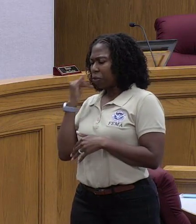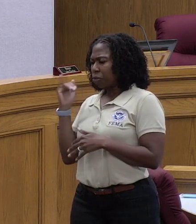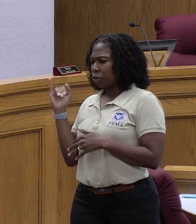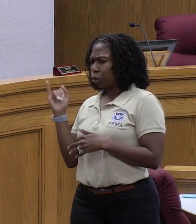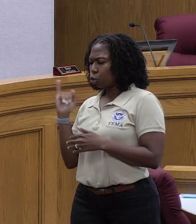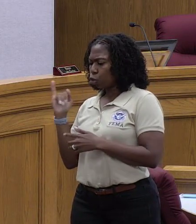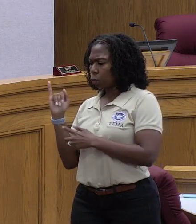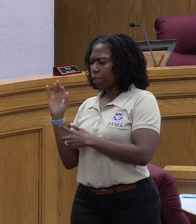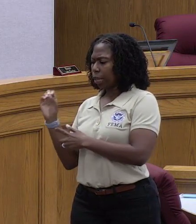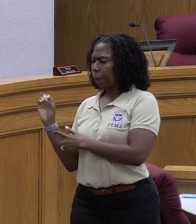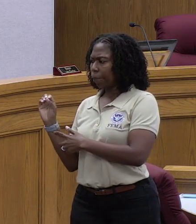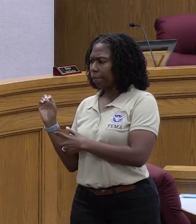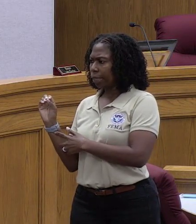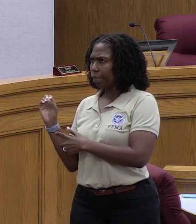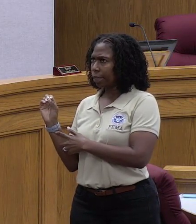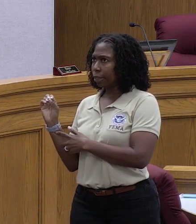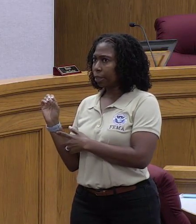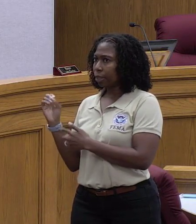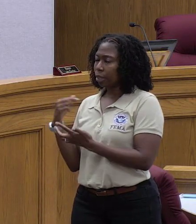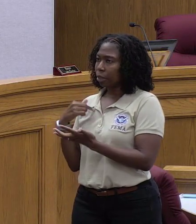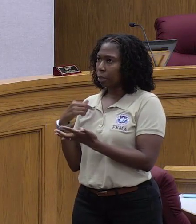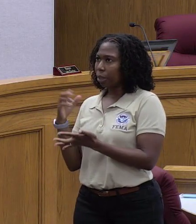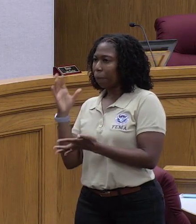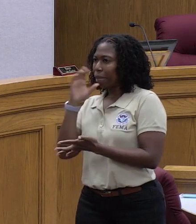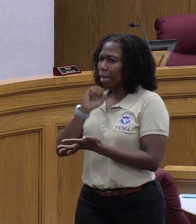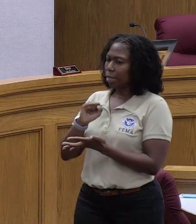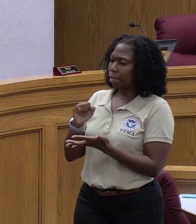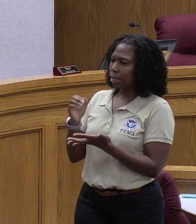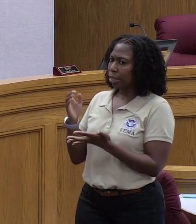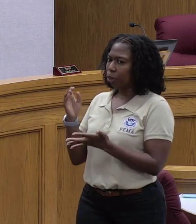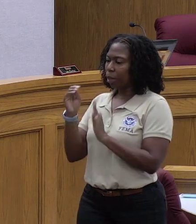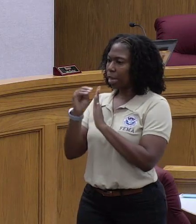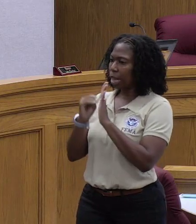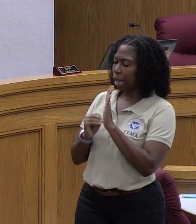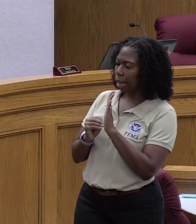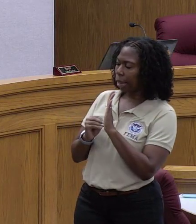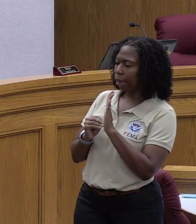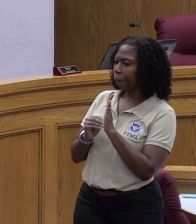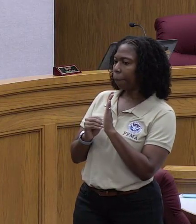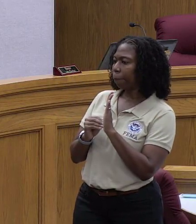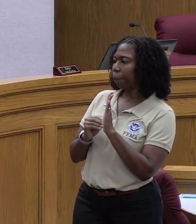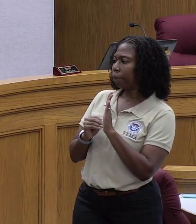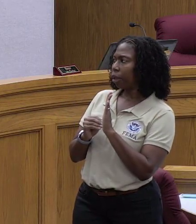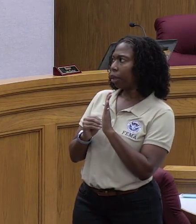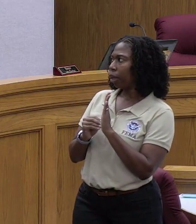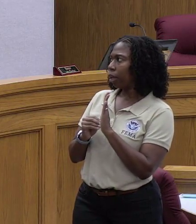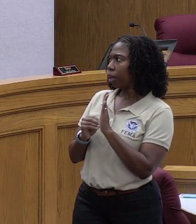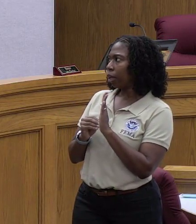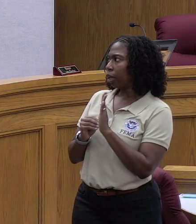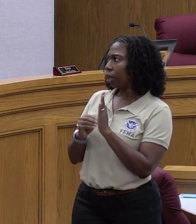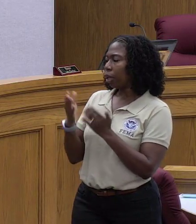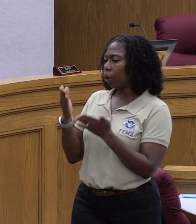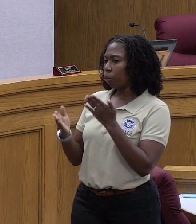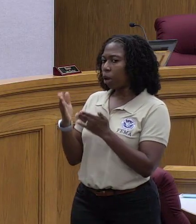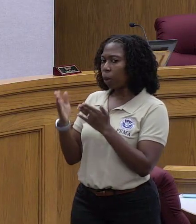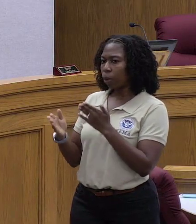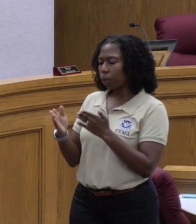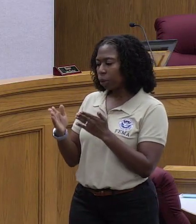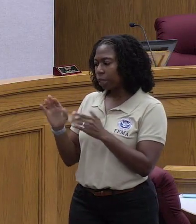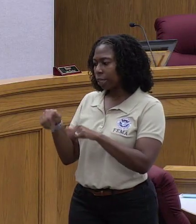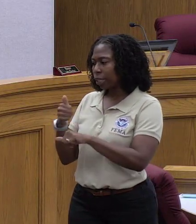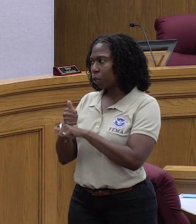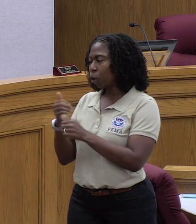companies, I'm guessing that when you make a claim, they just, probably want to put you back where you were as opposed